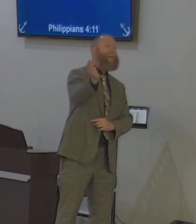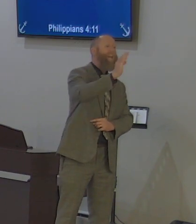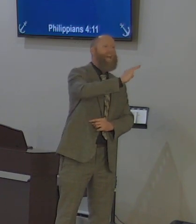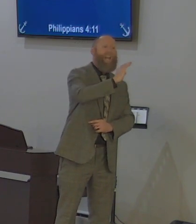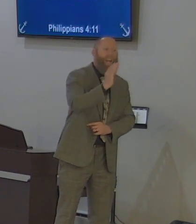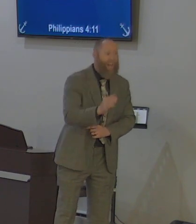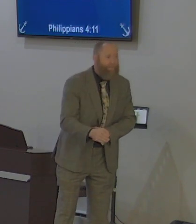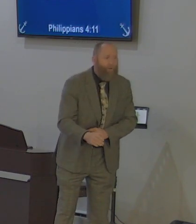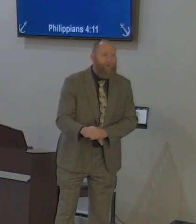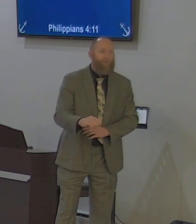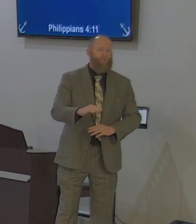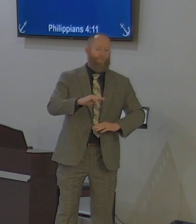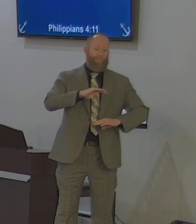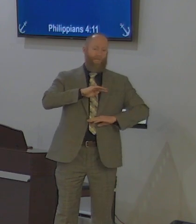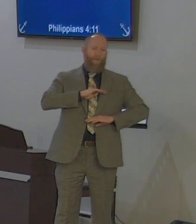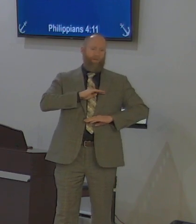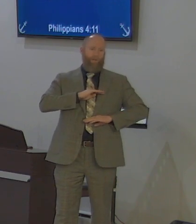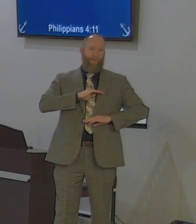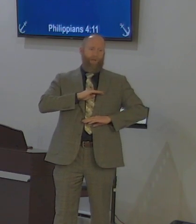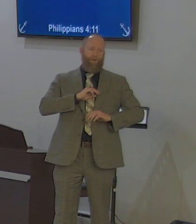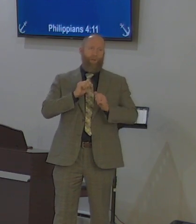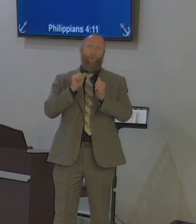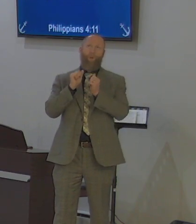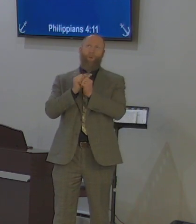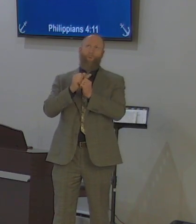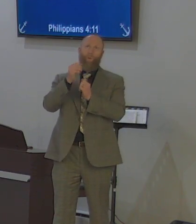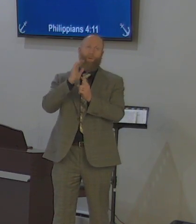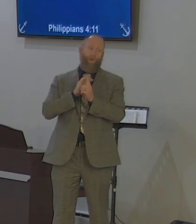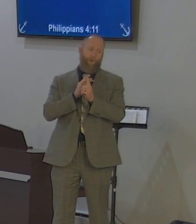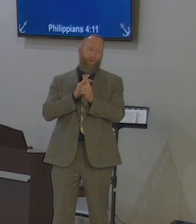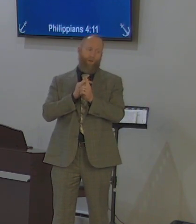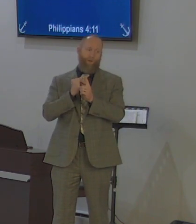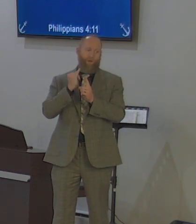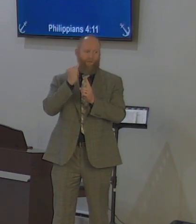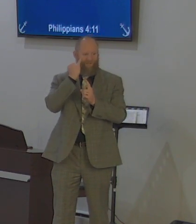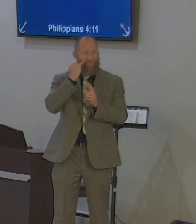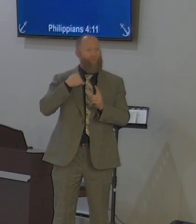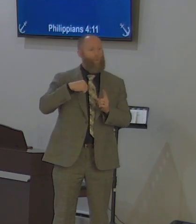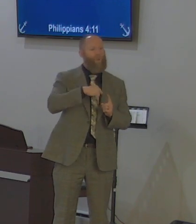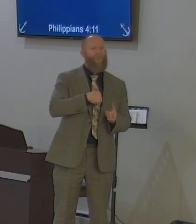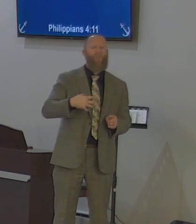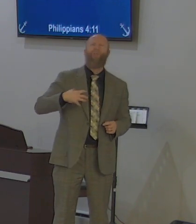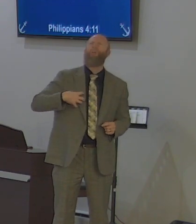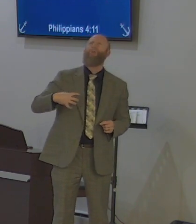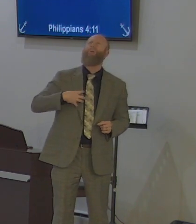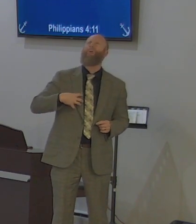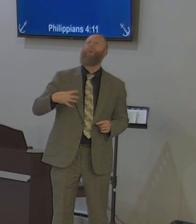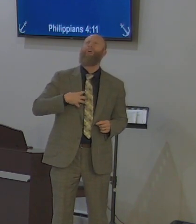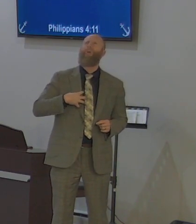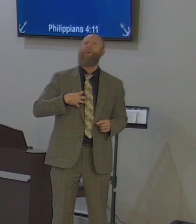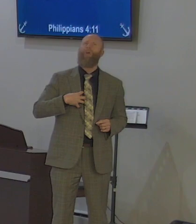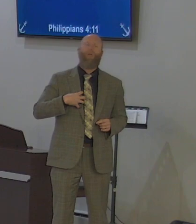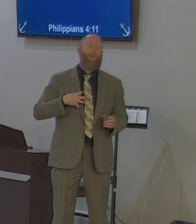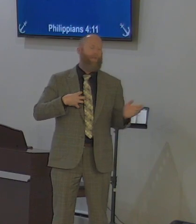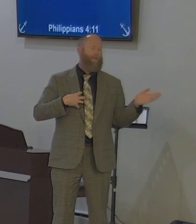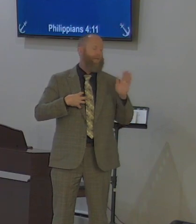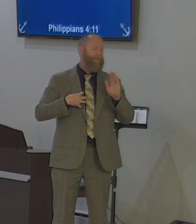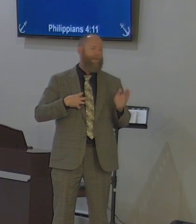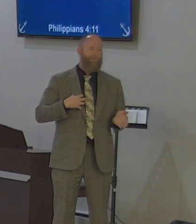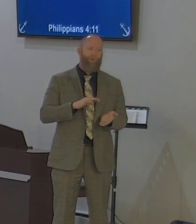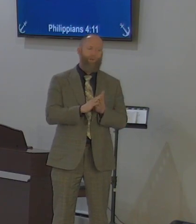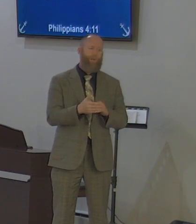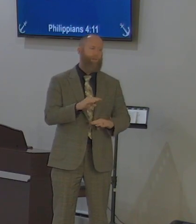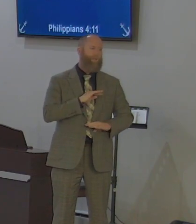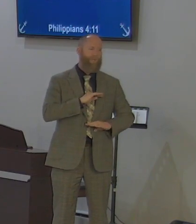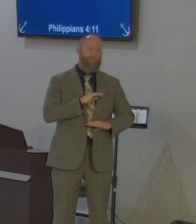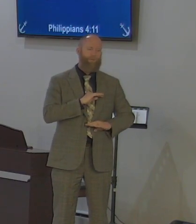with Him, if you look at Him and complain about God's sovereign actions, it'll never be enough.